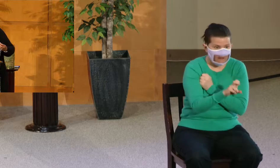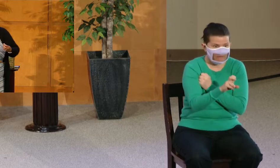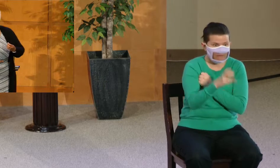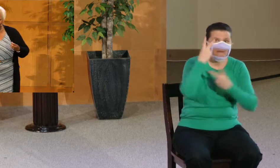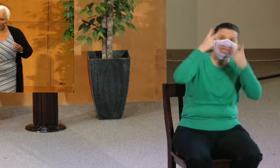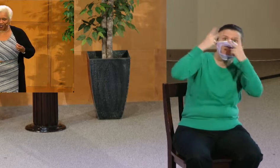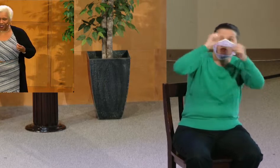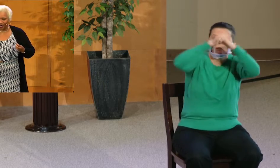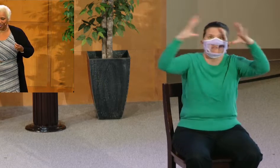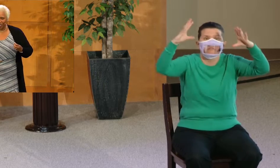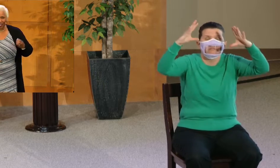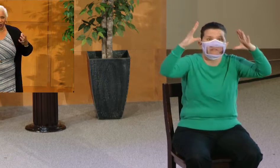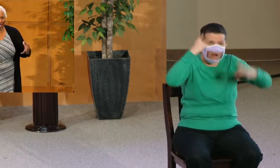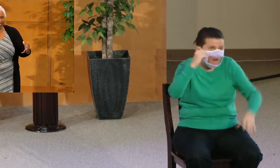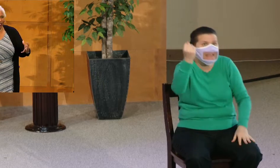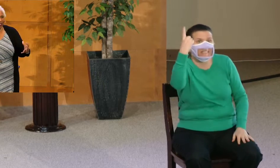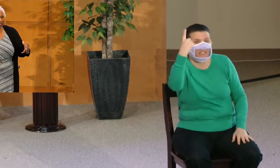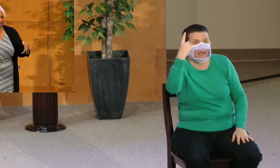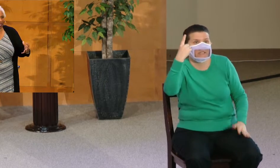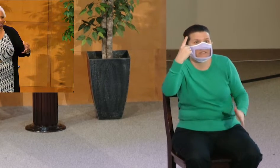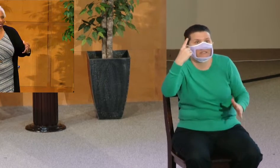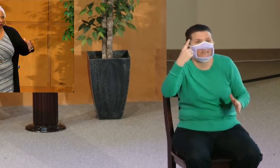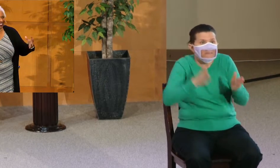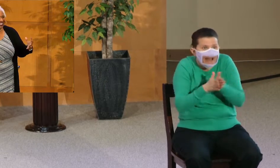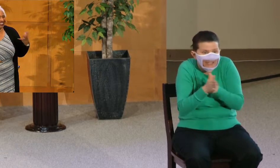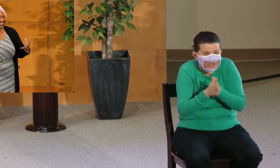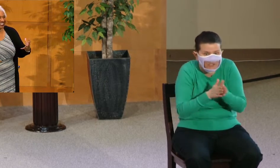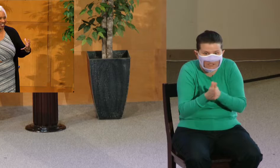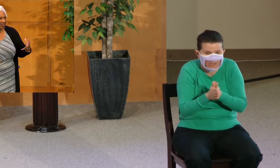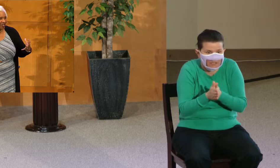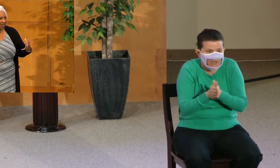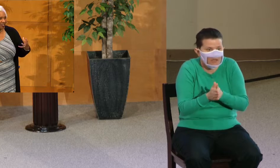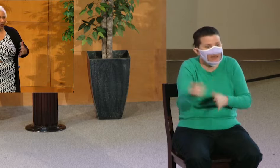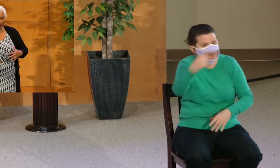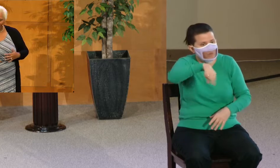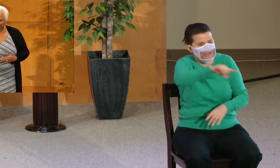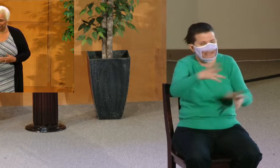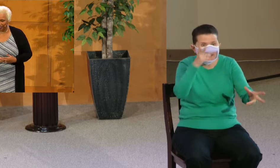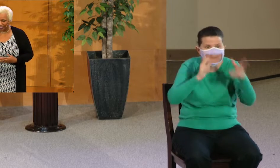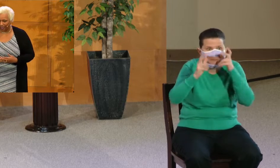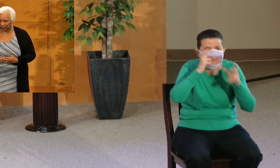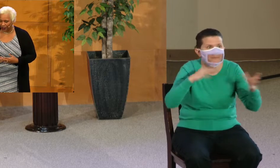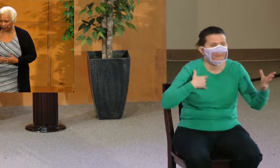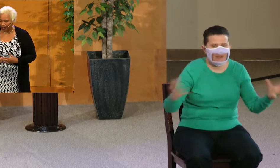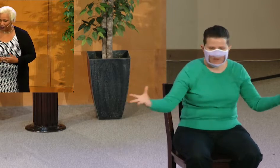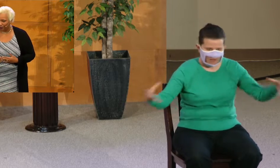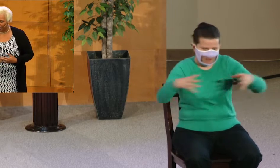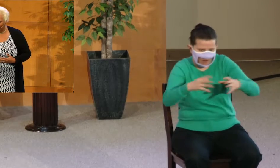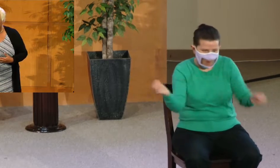your insights, and your passions, and we get to listen as we create a